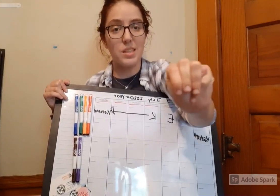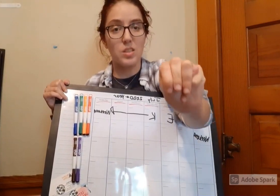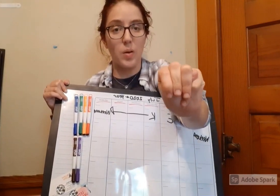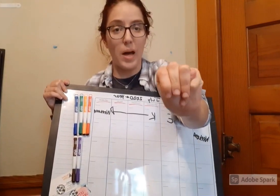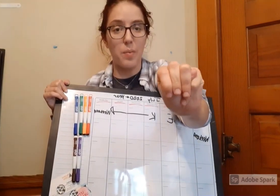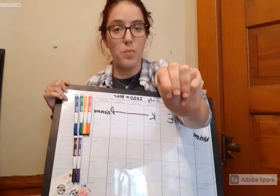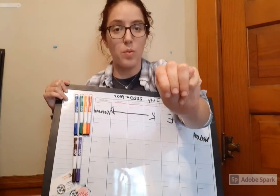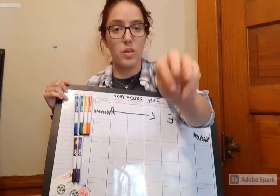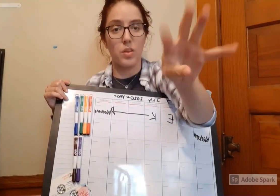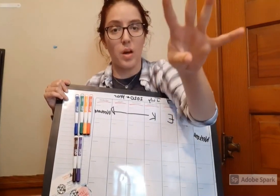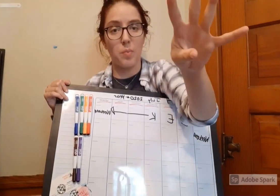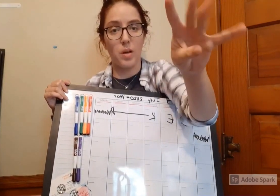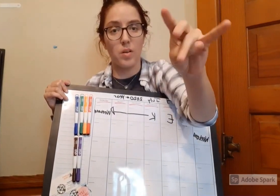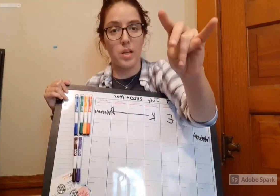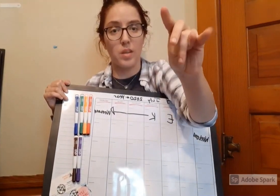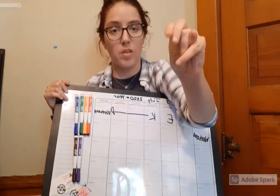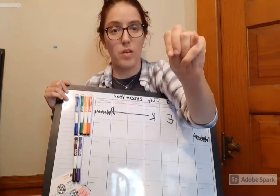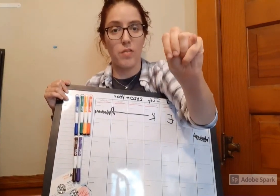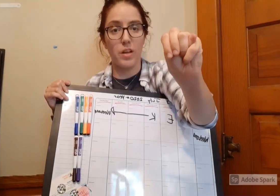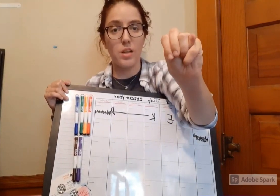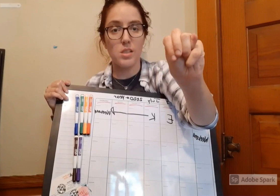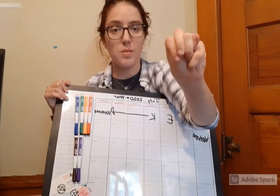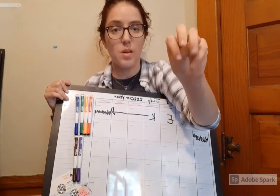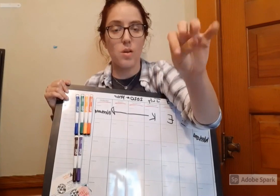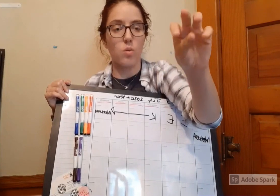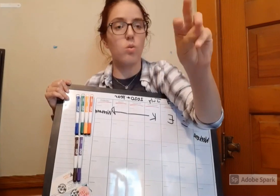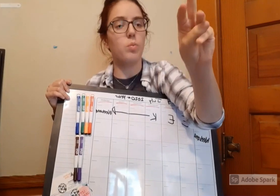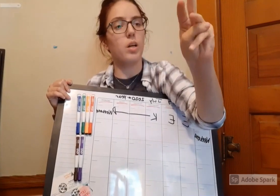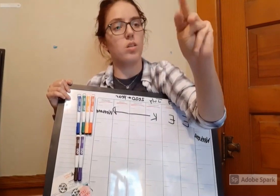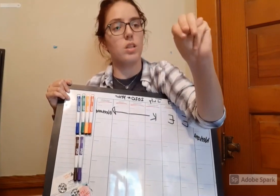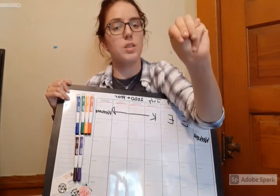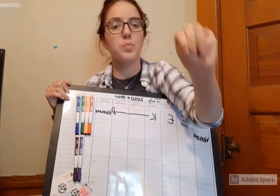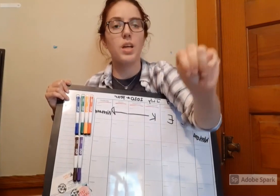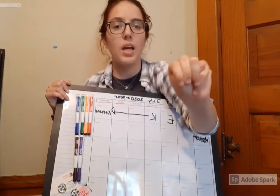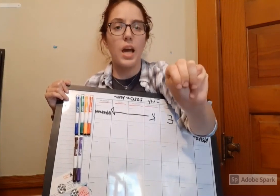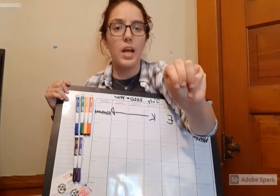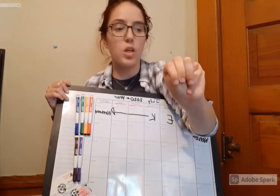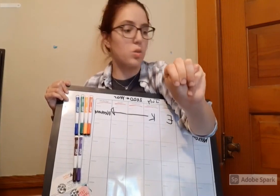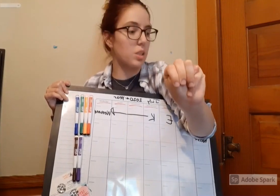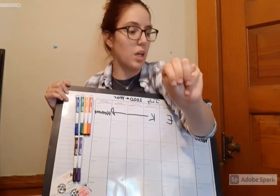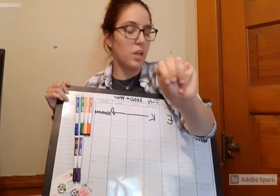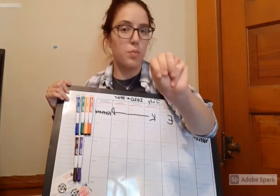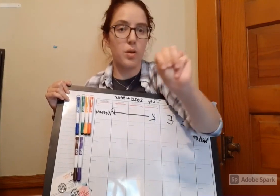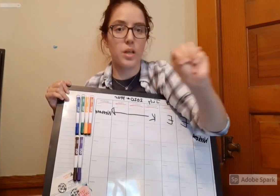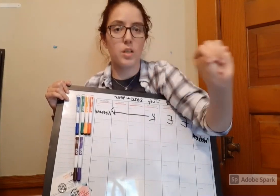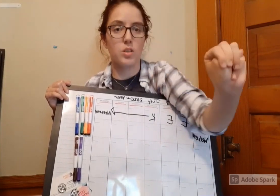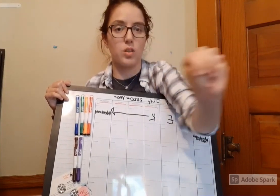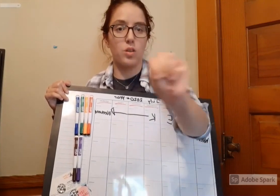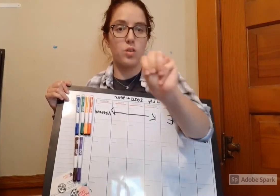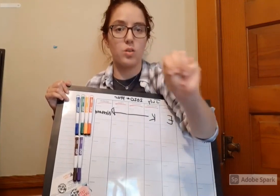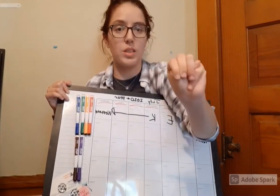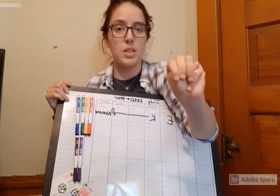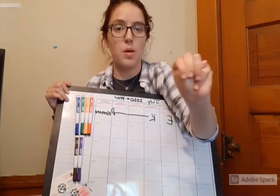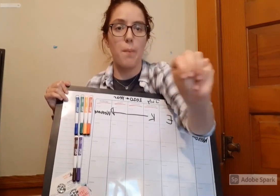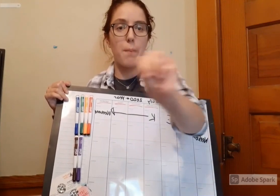so M with the thumb underneath 3 fingers. Oh my goodness. And you just kind of put it in a circle. So this is